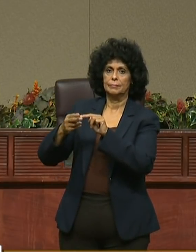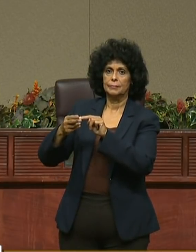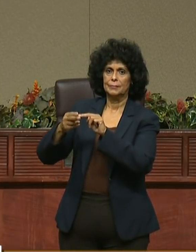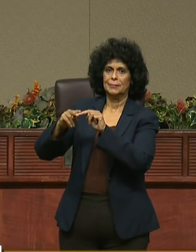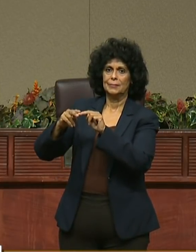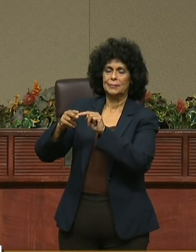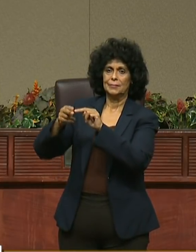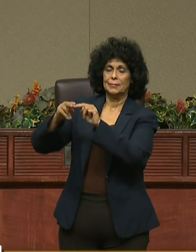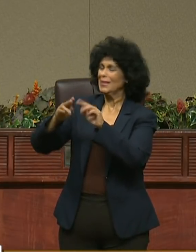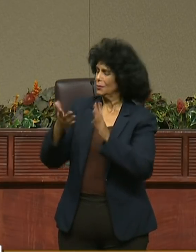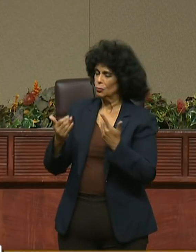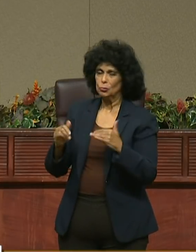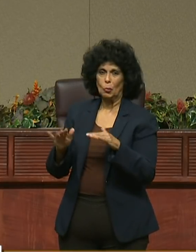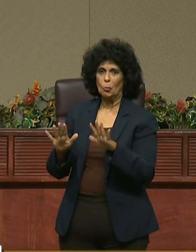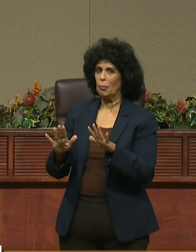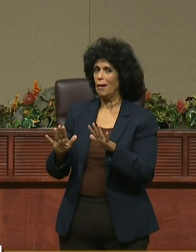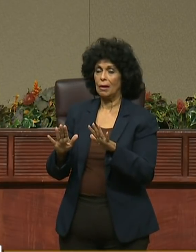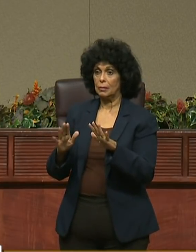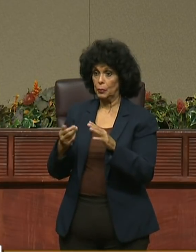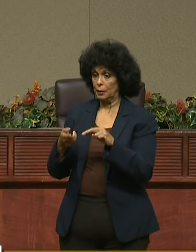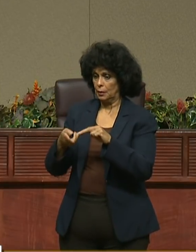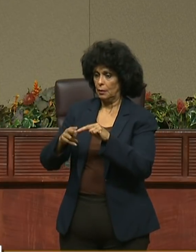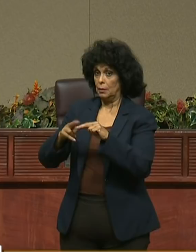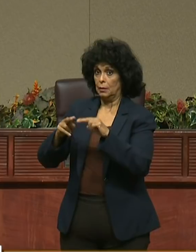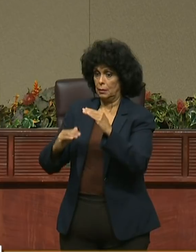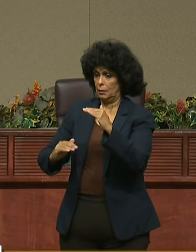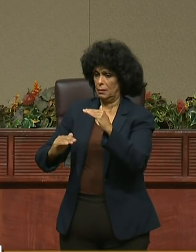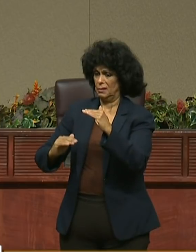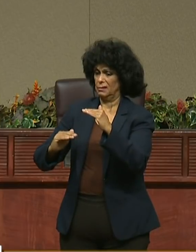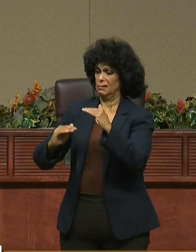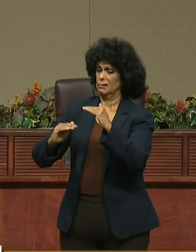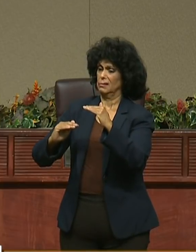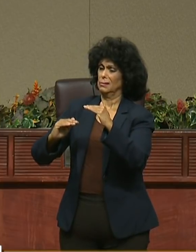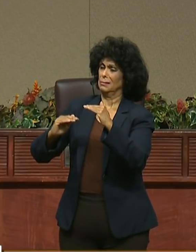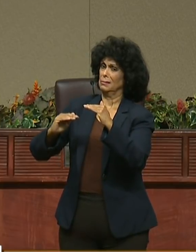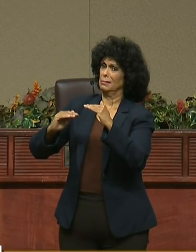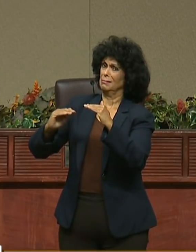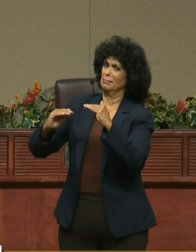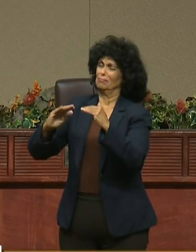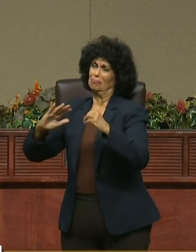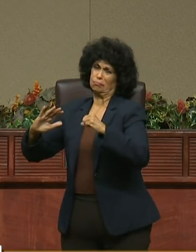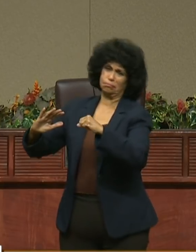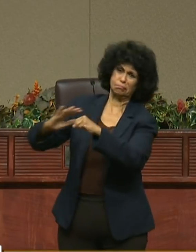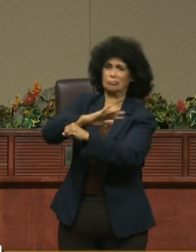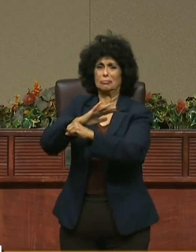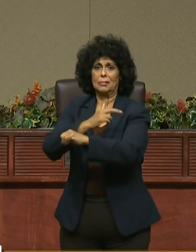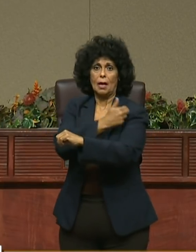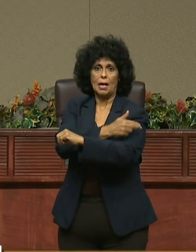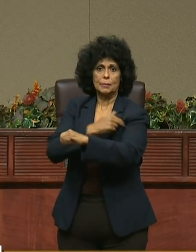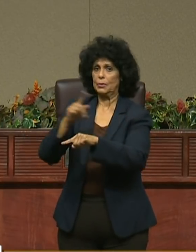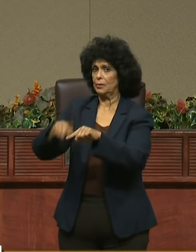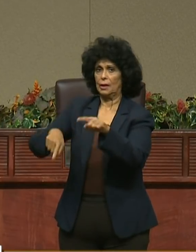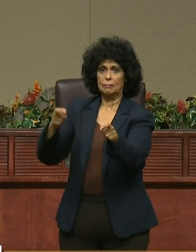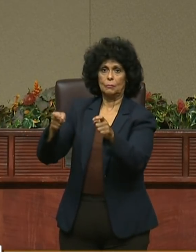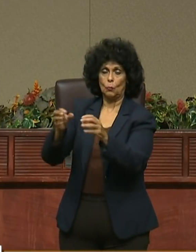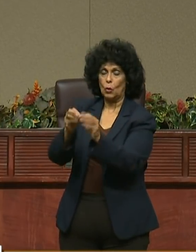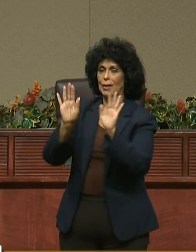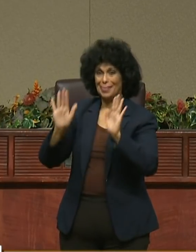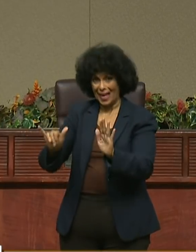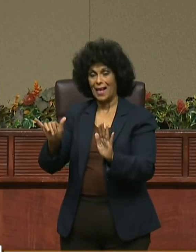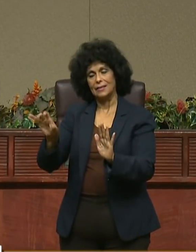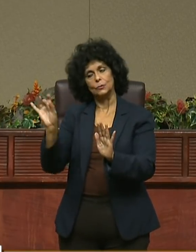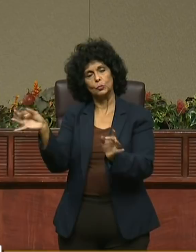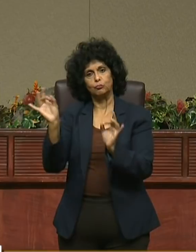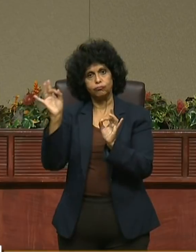where we approach capacity within our hospitals. That would be catastrophic for us as a community. And so we're going to